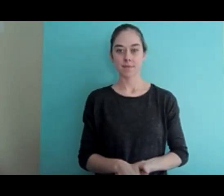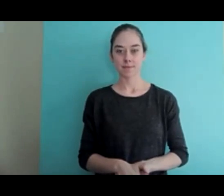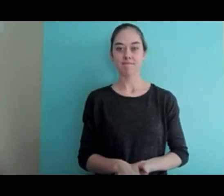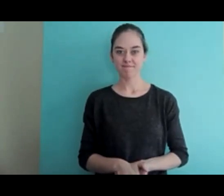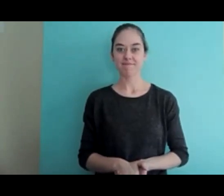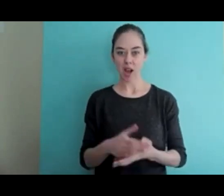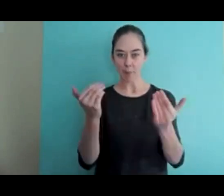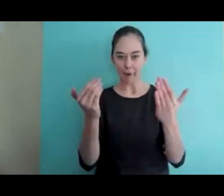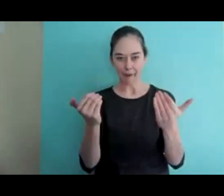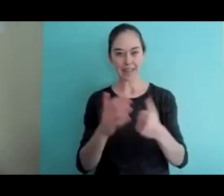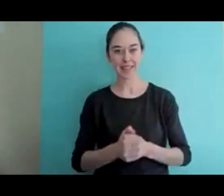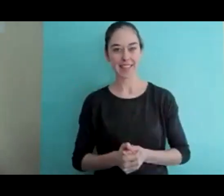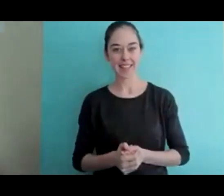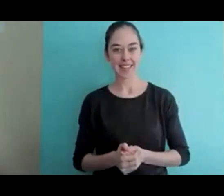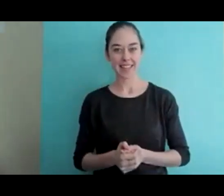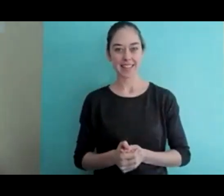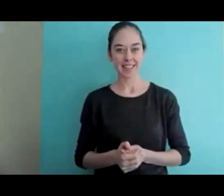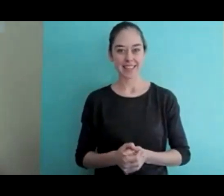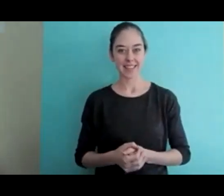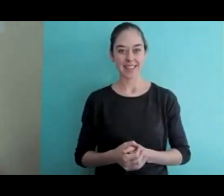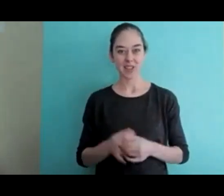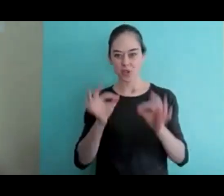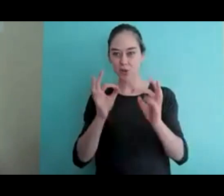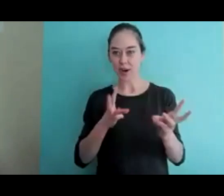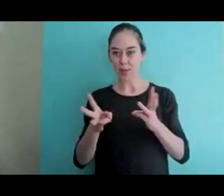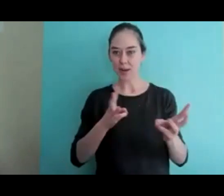That's it. Come on. Doing great.